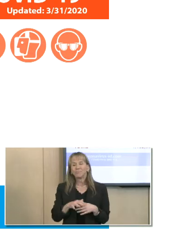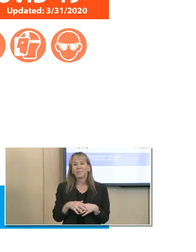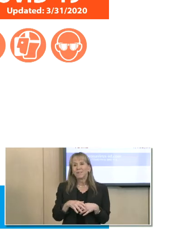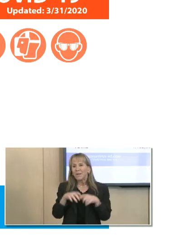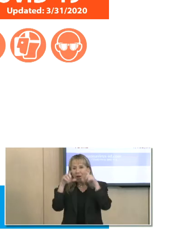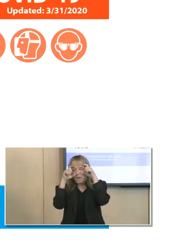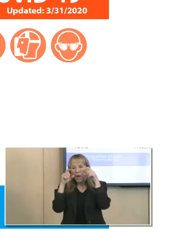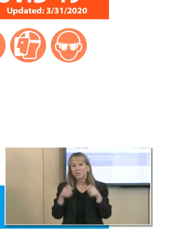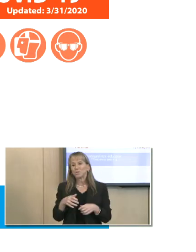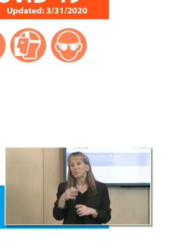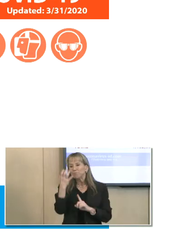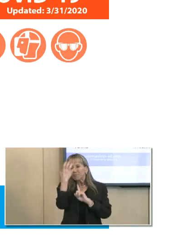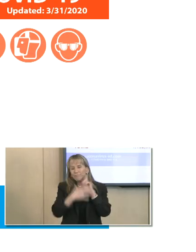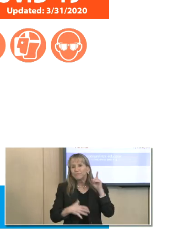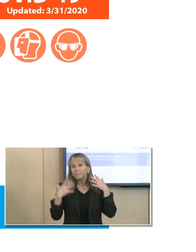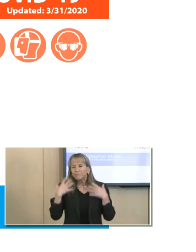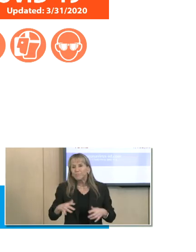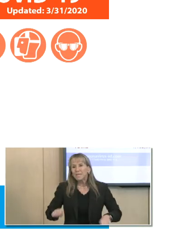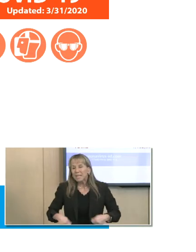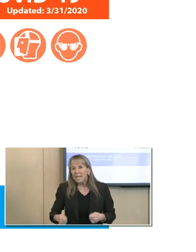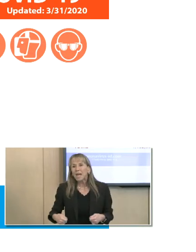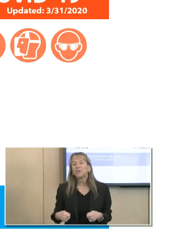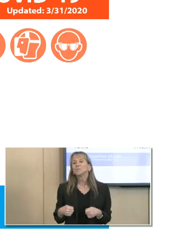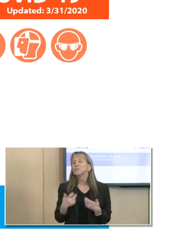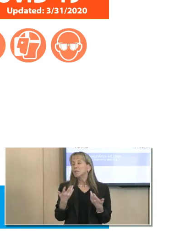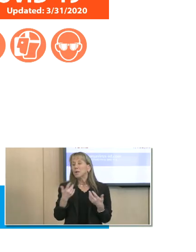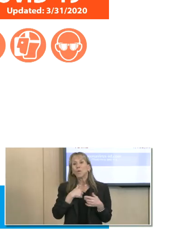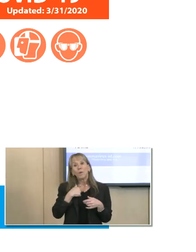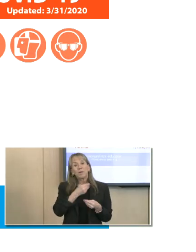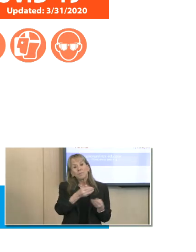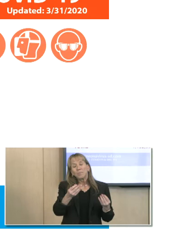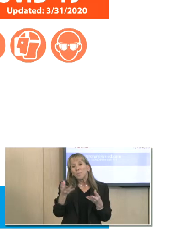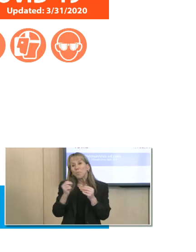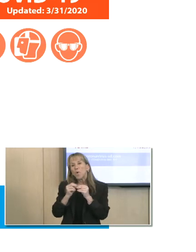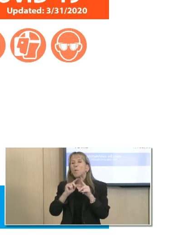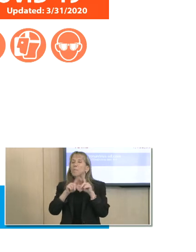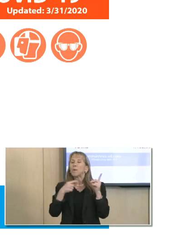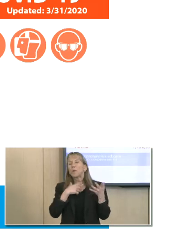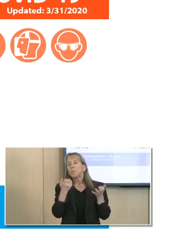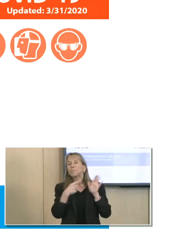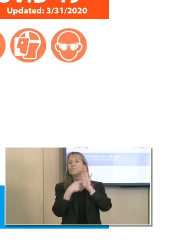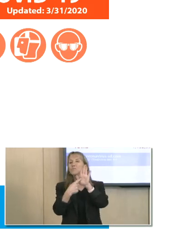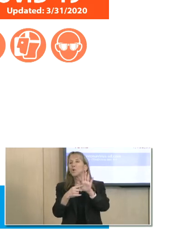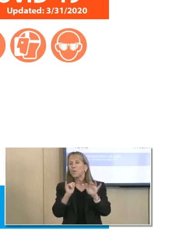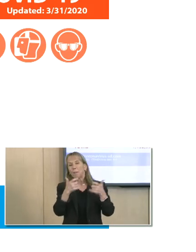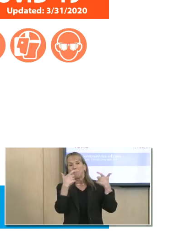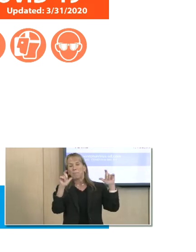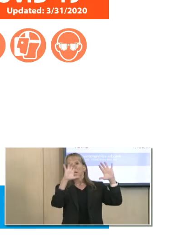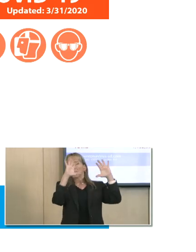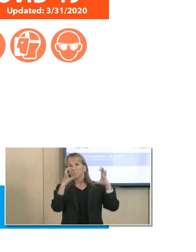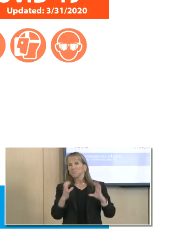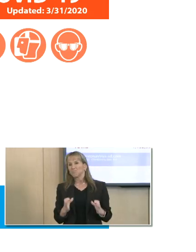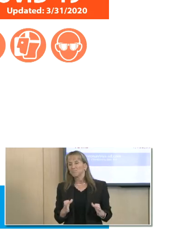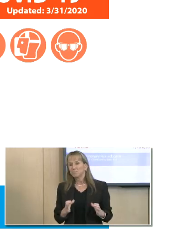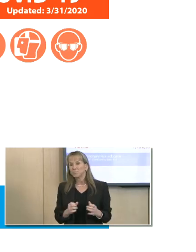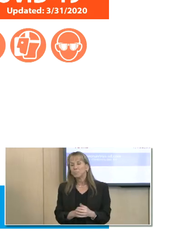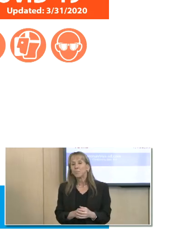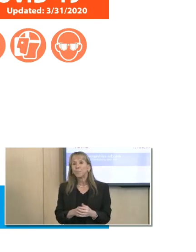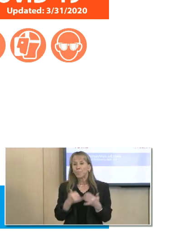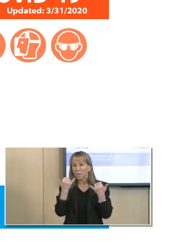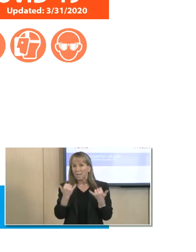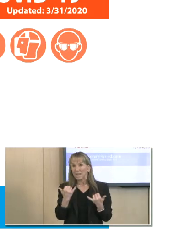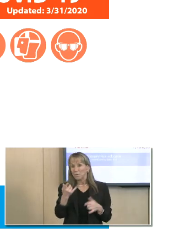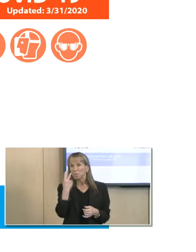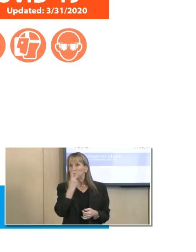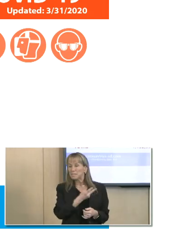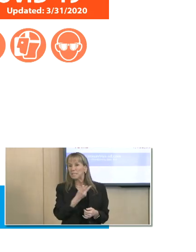There are other things that we distribute, but we wanted to take the largest ones and the biggest categories to share. But to date, you can